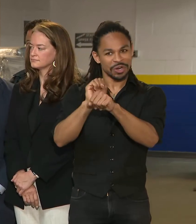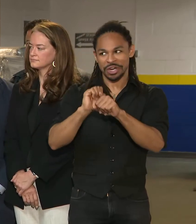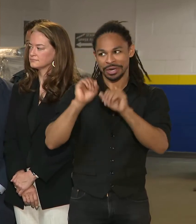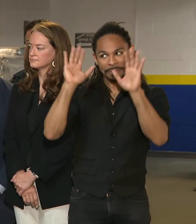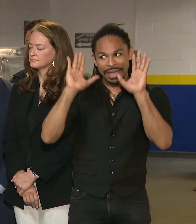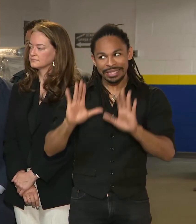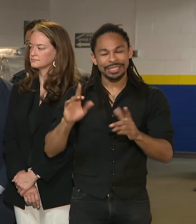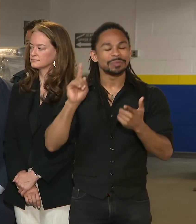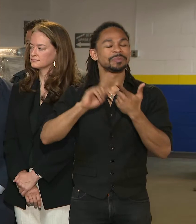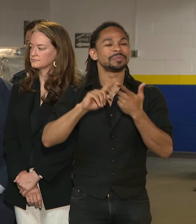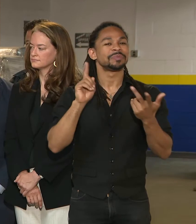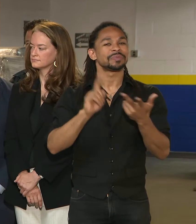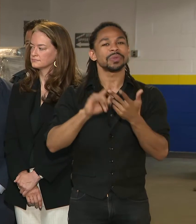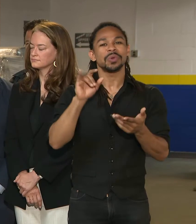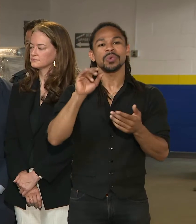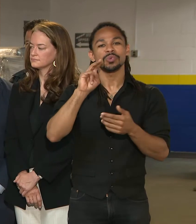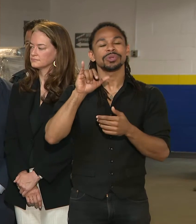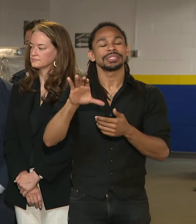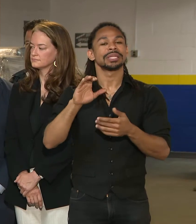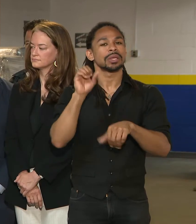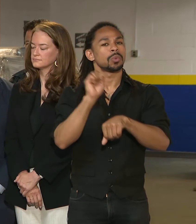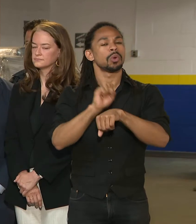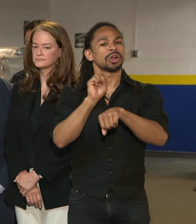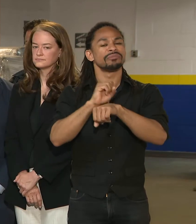City Emergency Management, as I indicated,